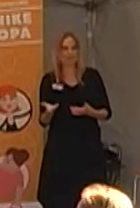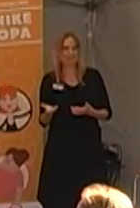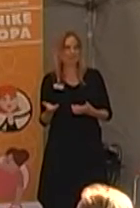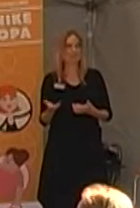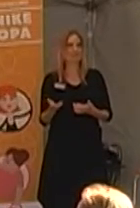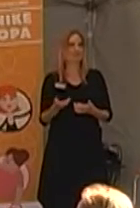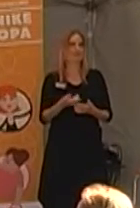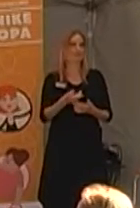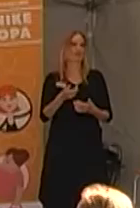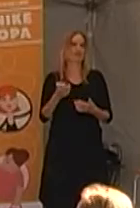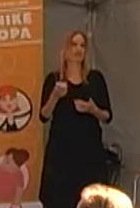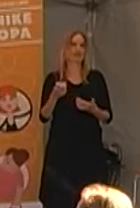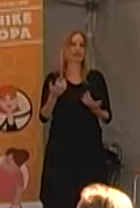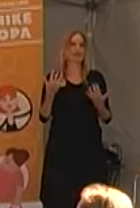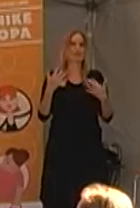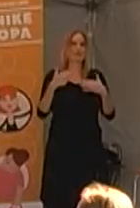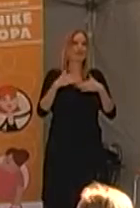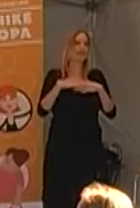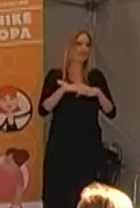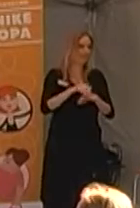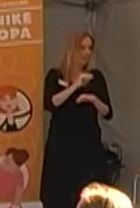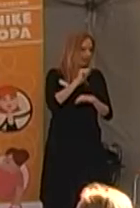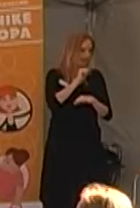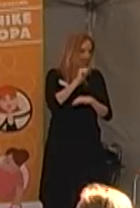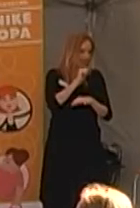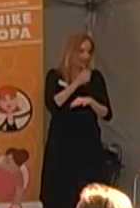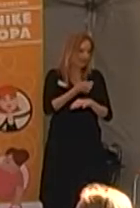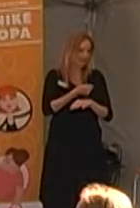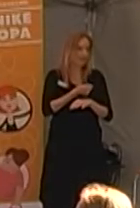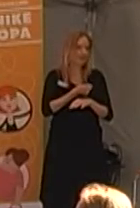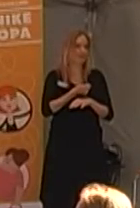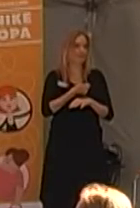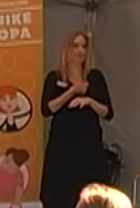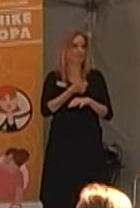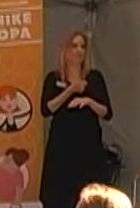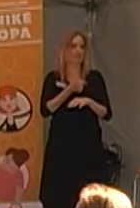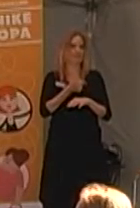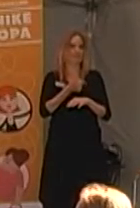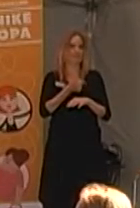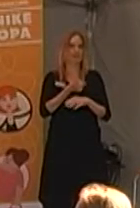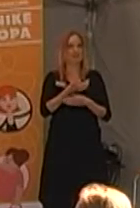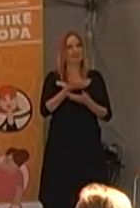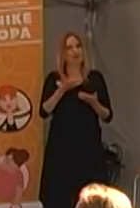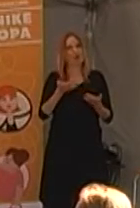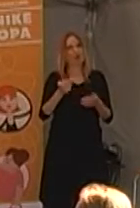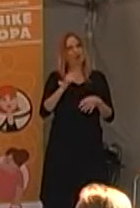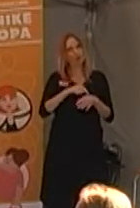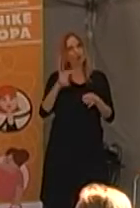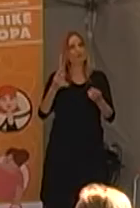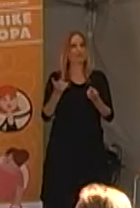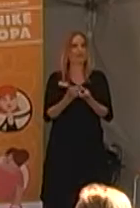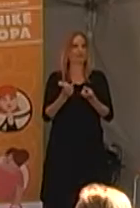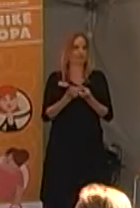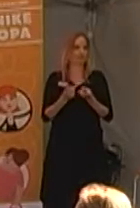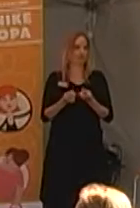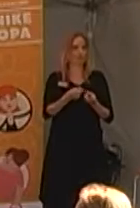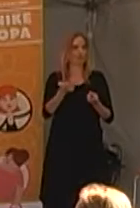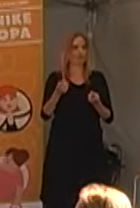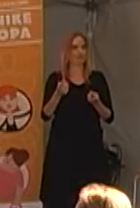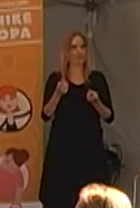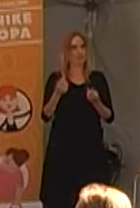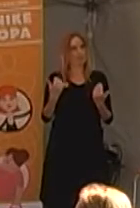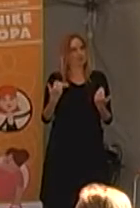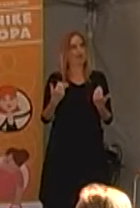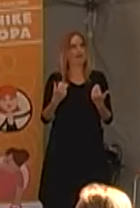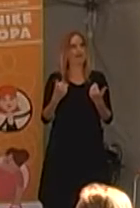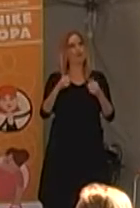they will disintegrate, that they are taking different shapes in the